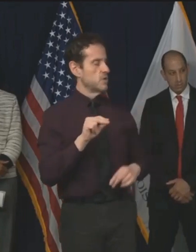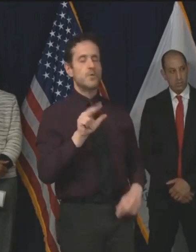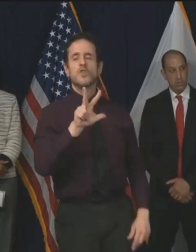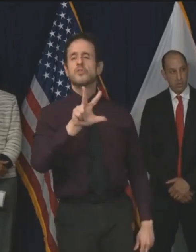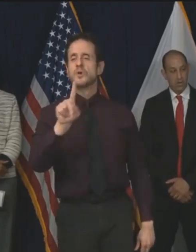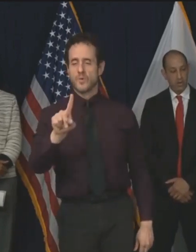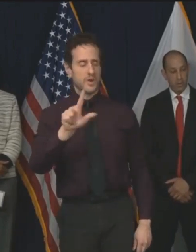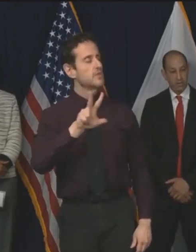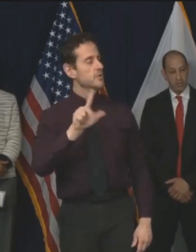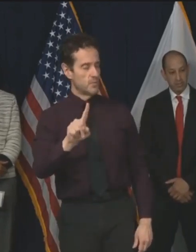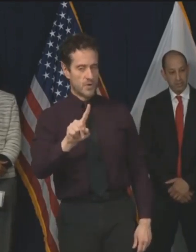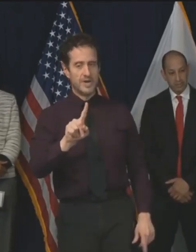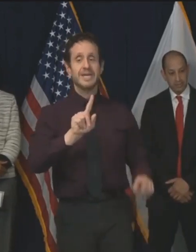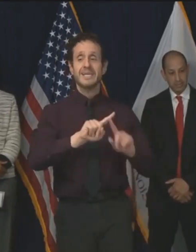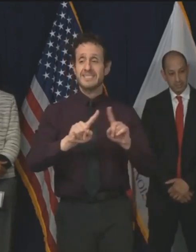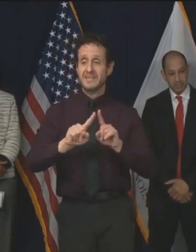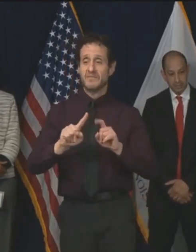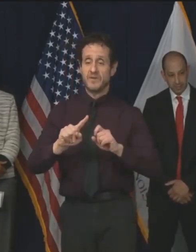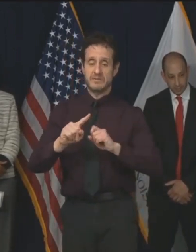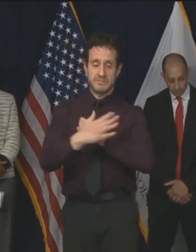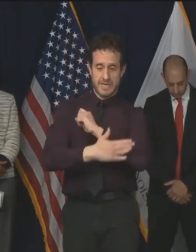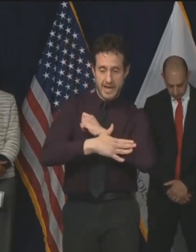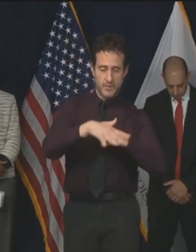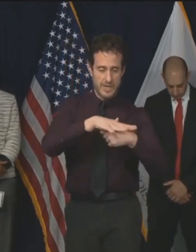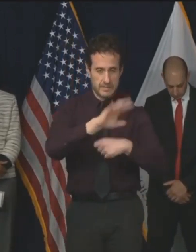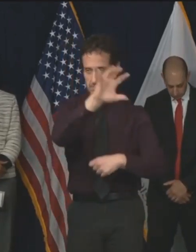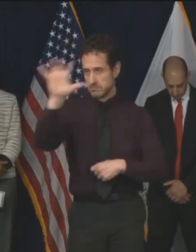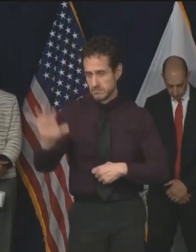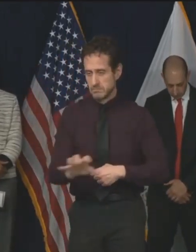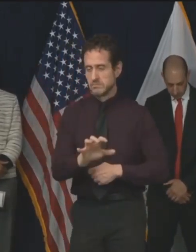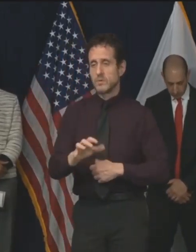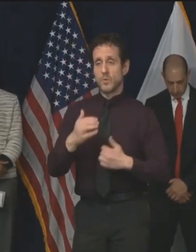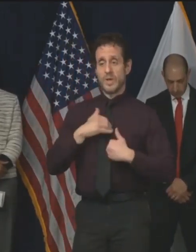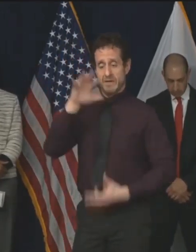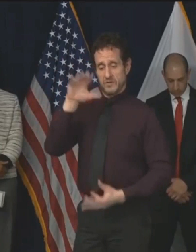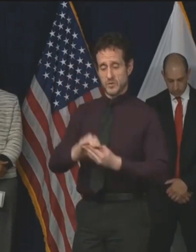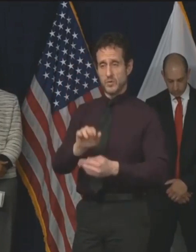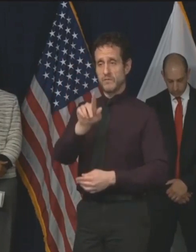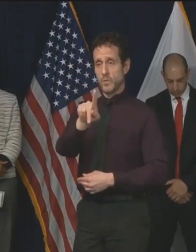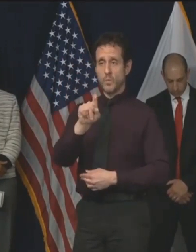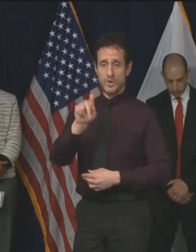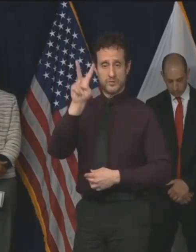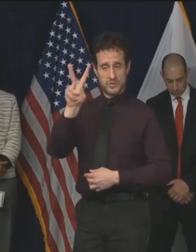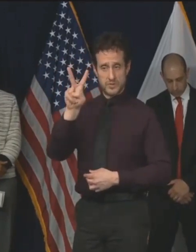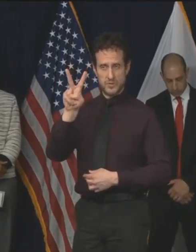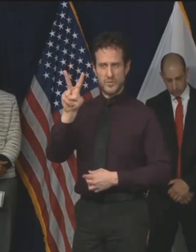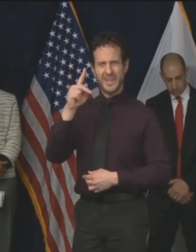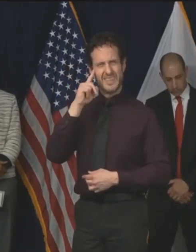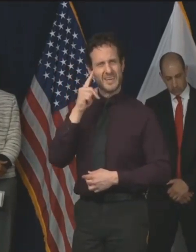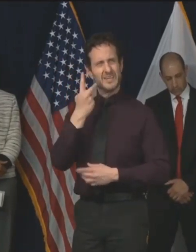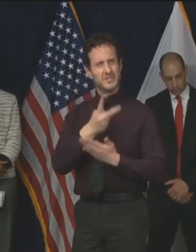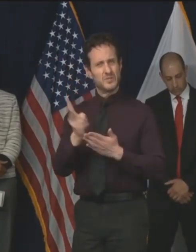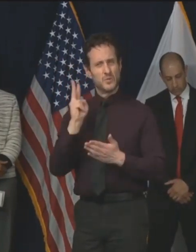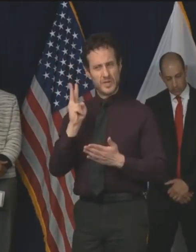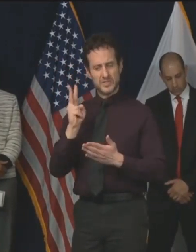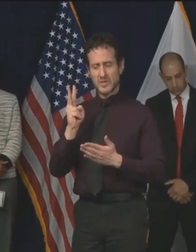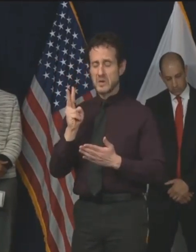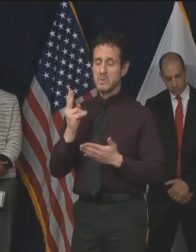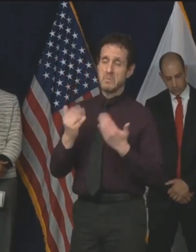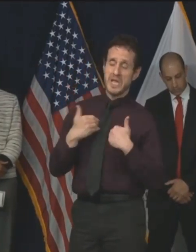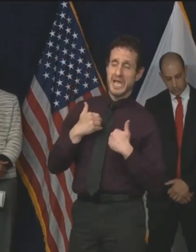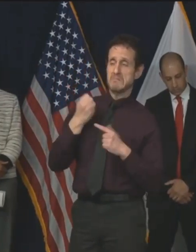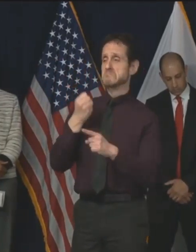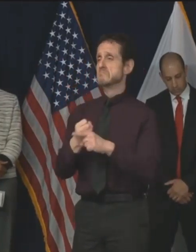at 31 counties. We have 102 counties. Just, you know, 2 weeks ago or so, this was only in